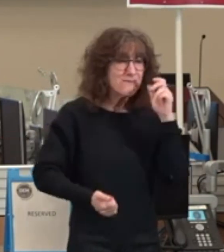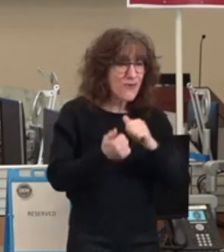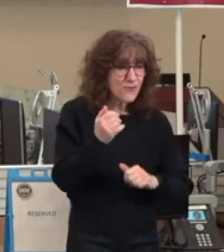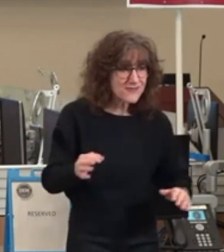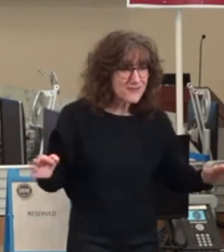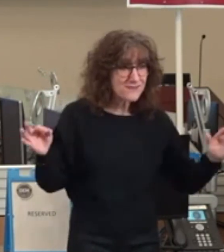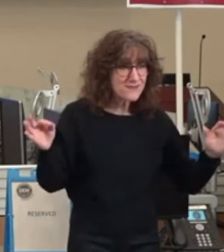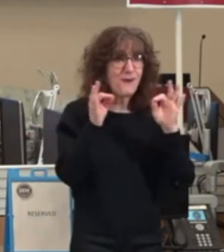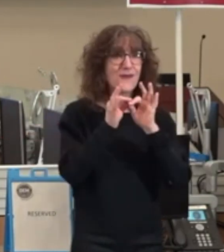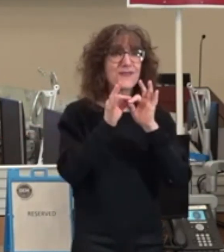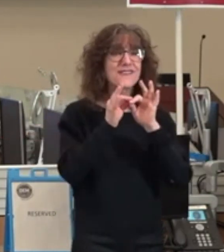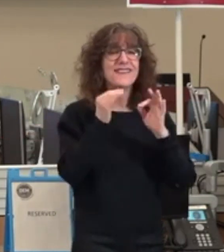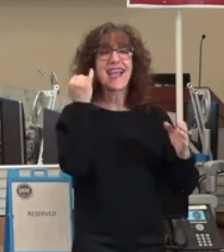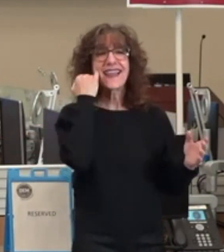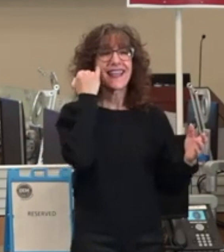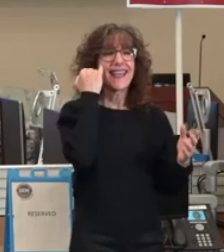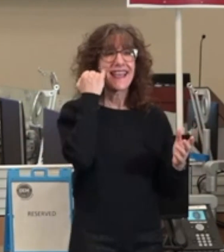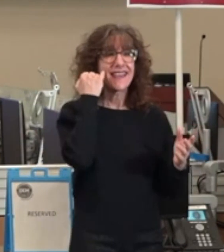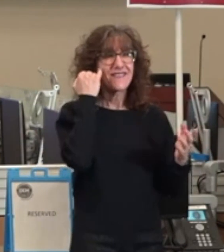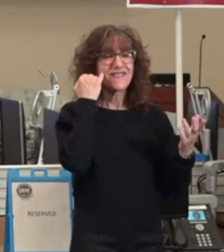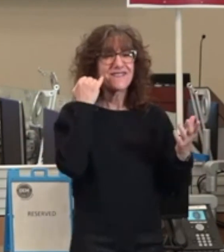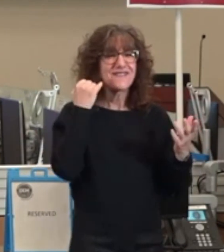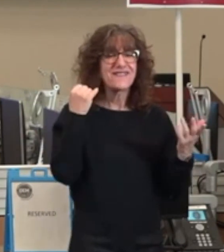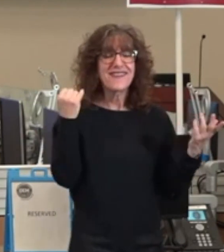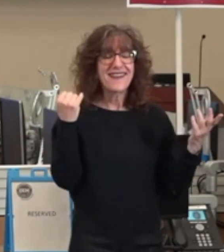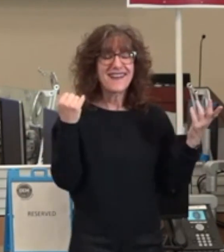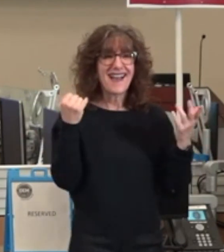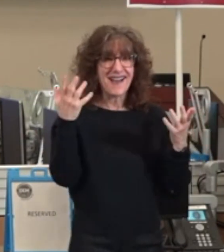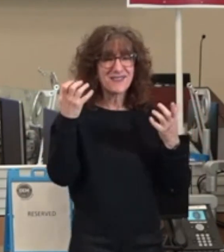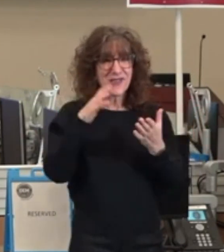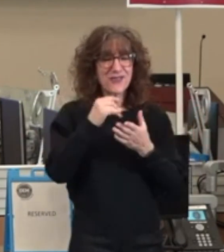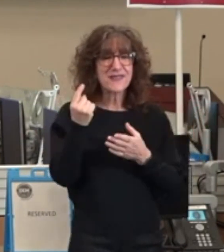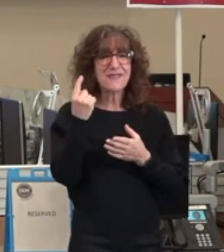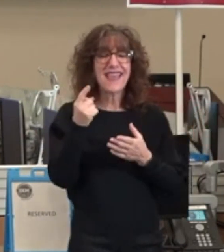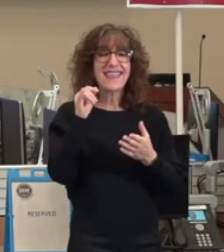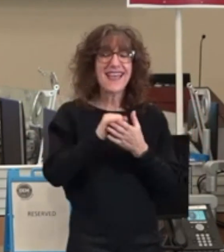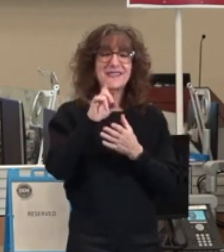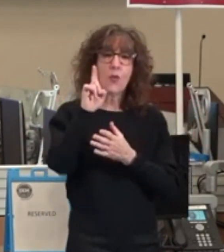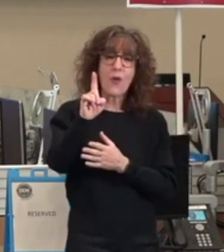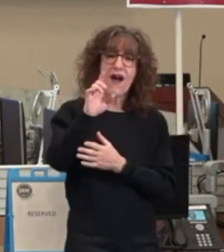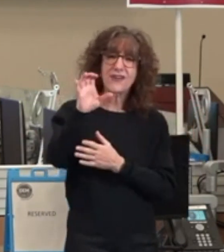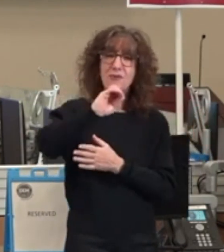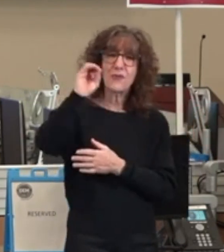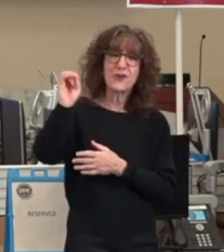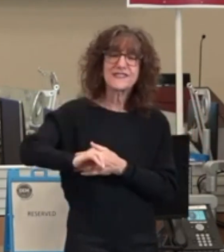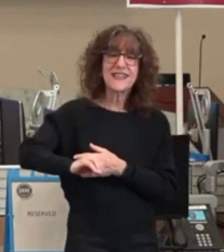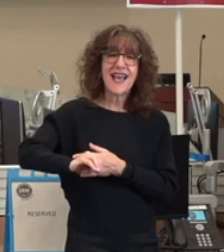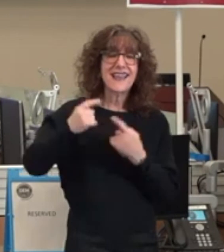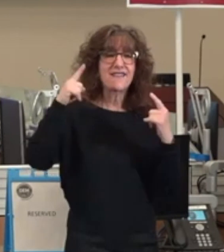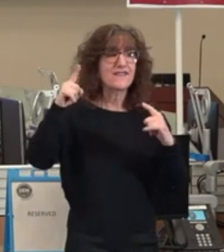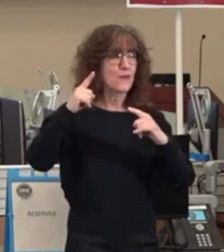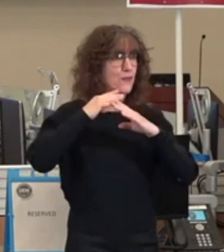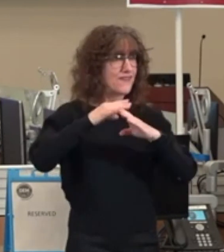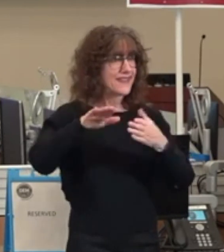important thing, and if you leave with nothing else, it is believed to be 100% effective at preventing